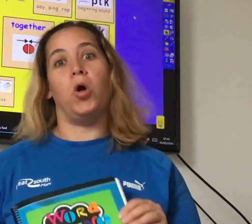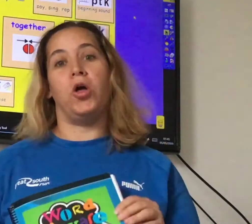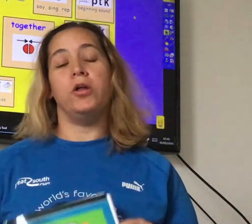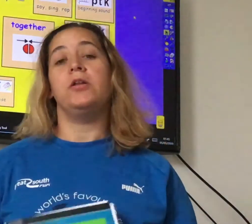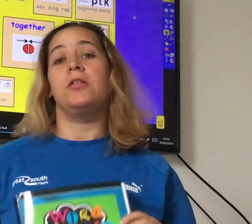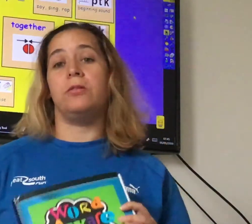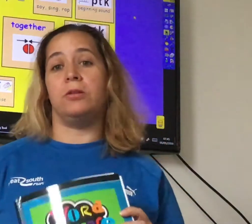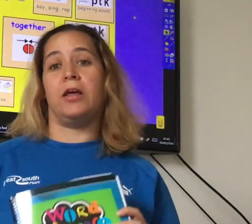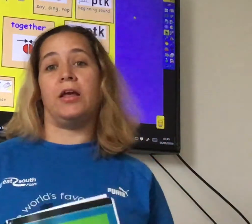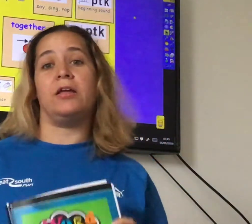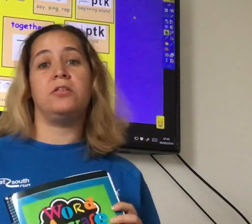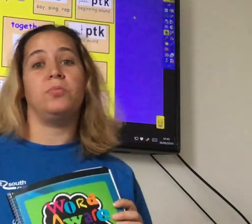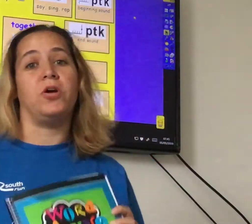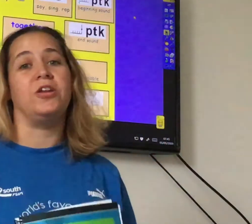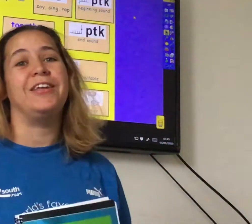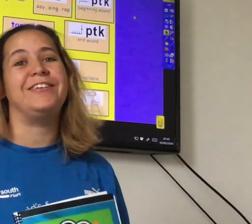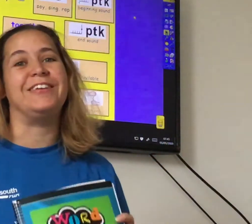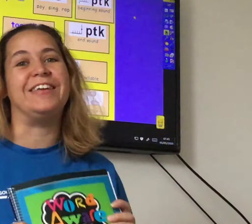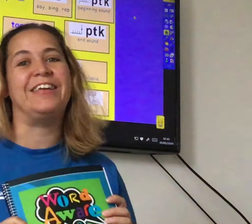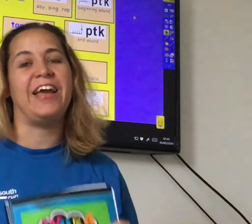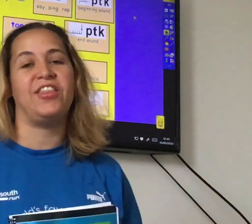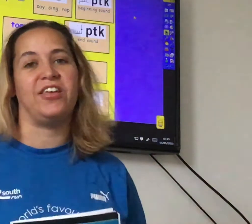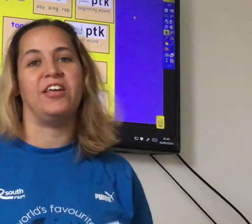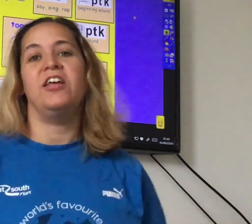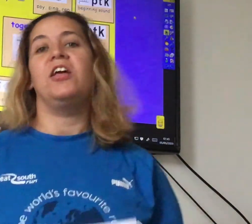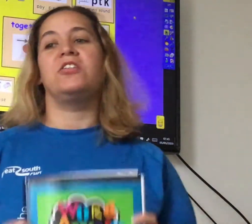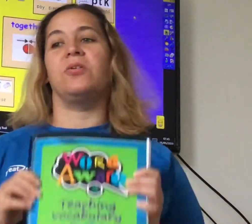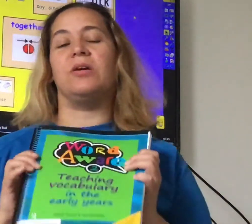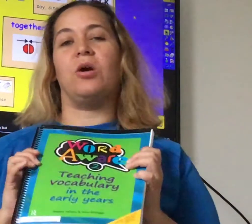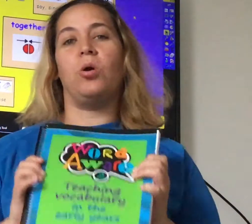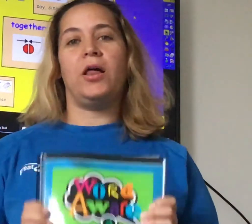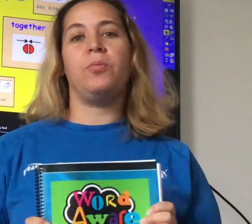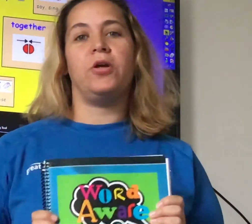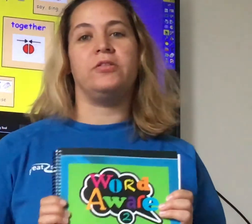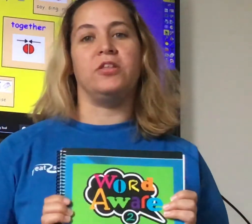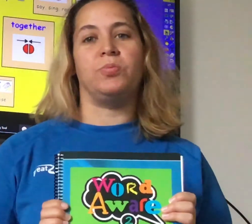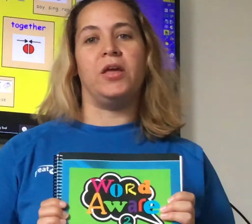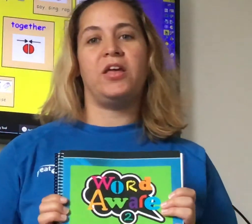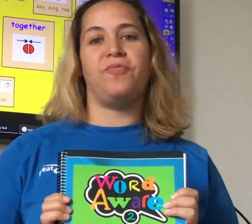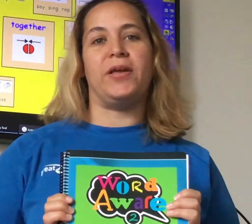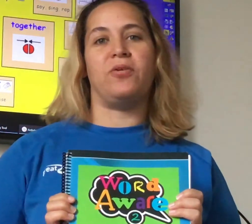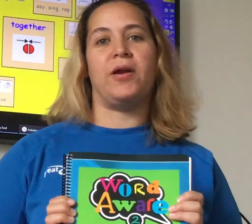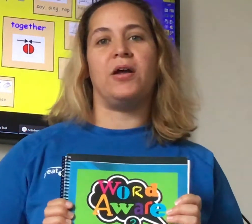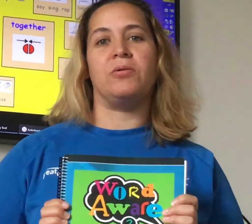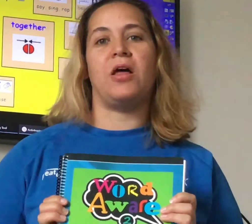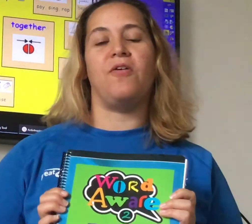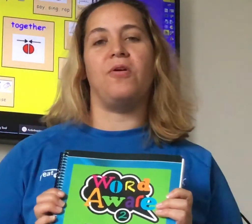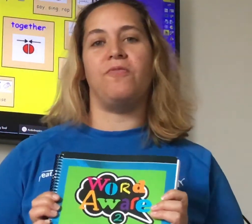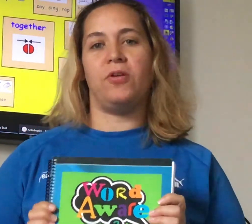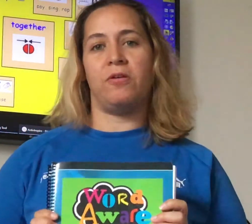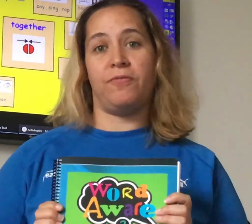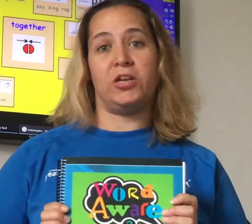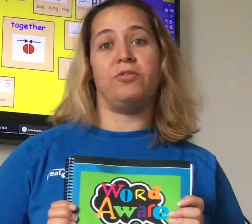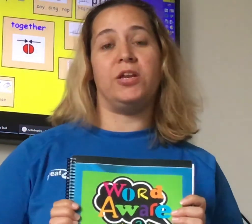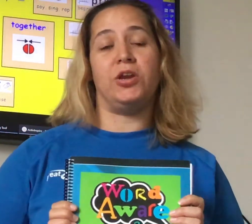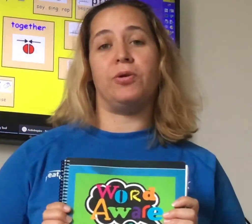word today is the word together. So all our words this week have been around Victory in Europe